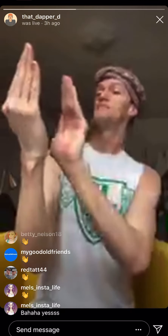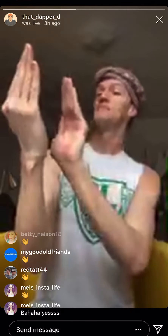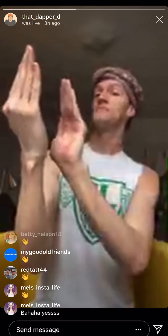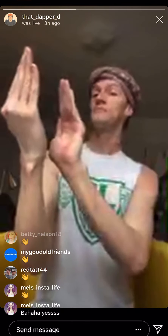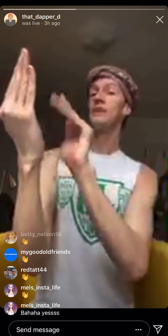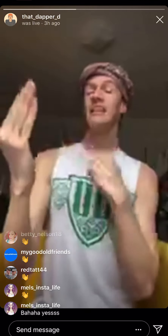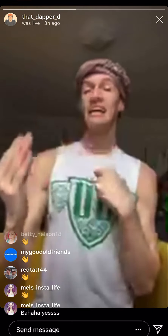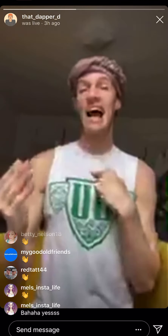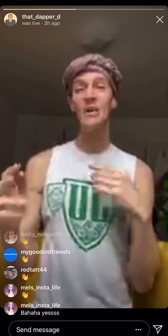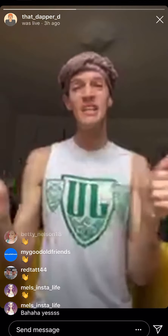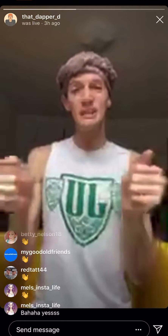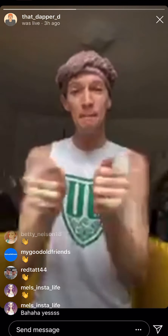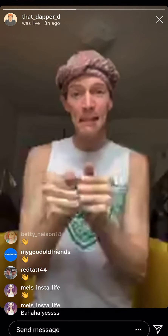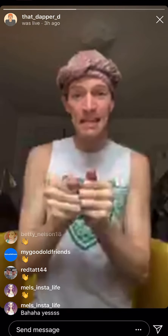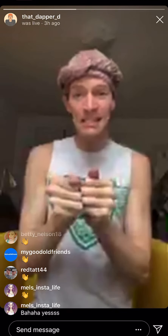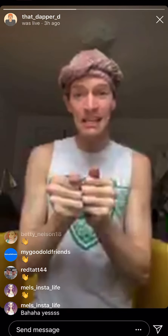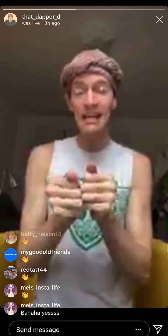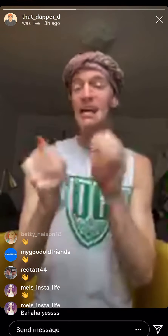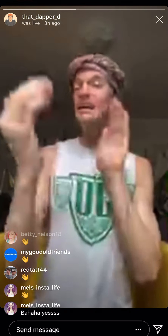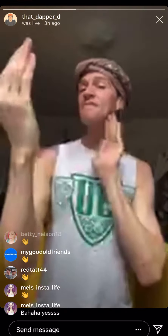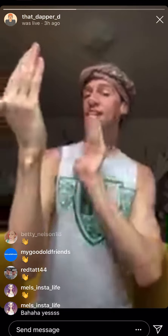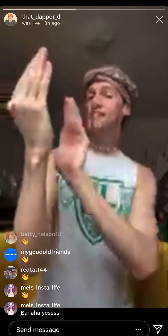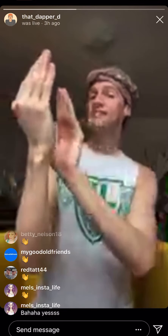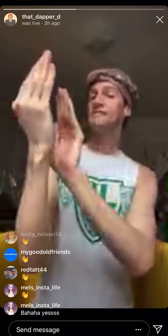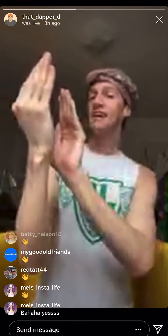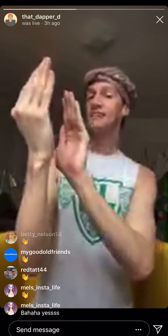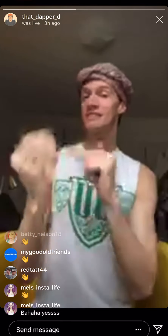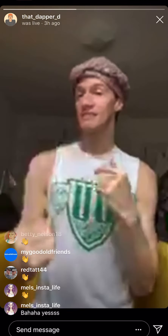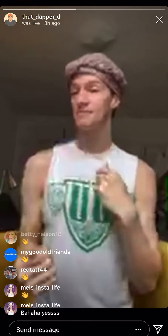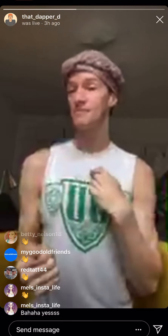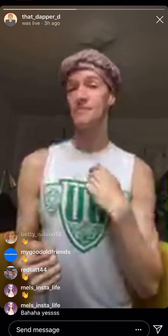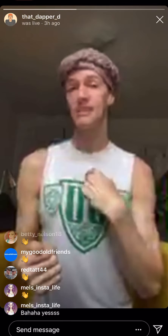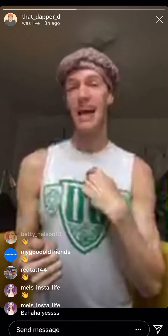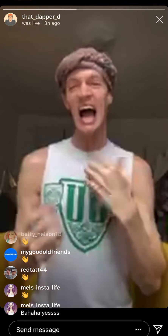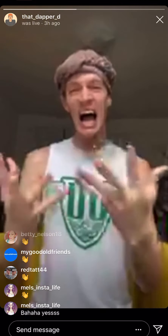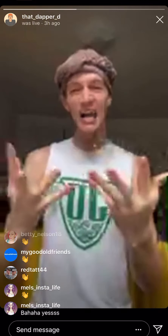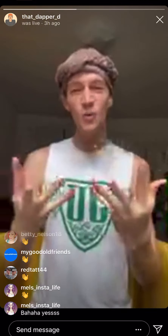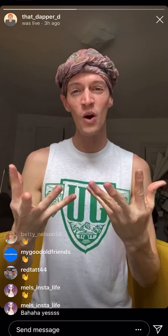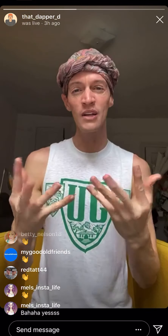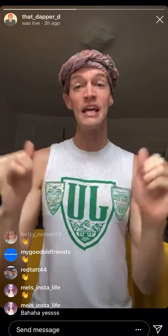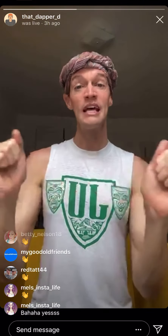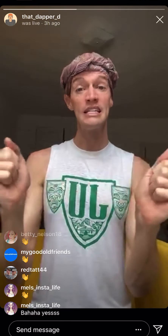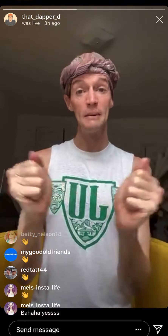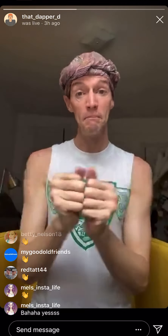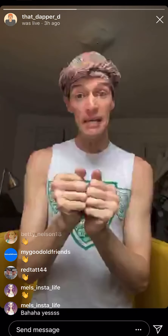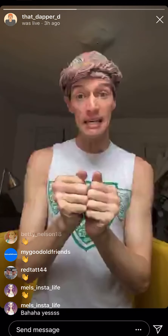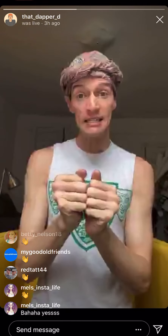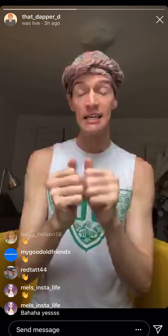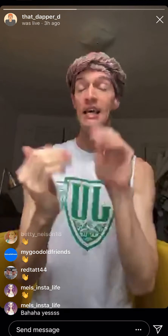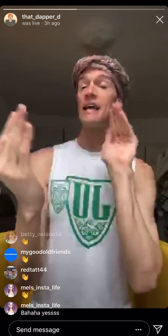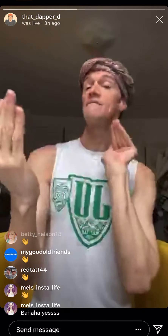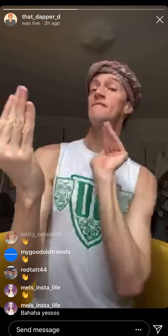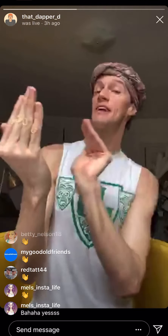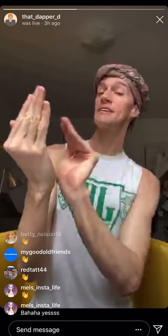like i want to meet face to face i want to meet face to